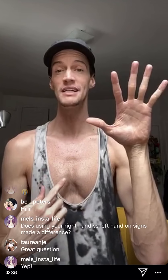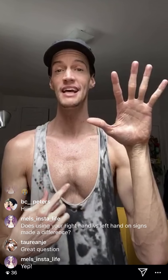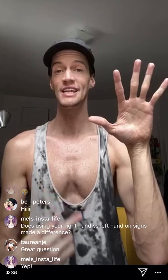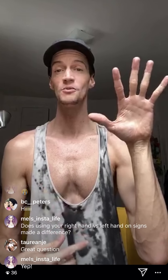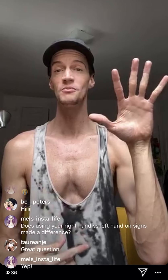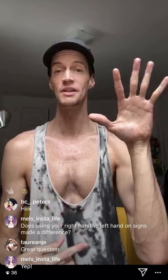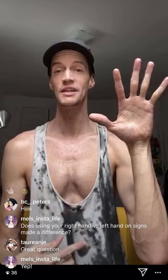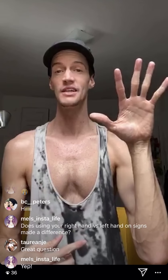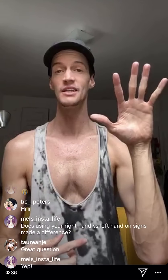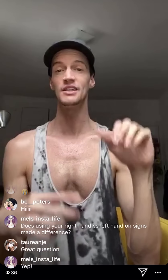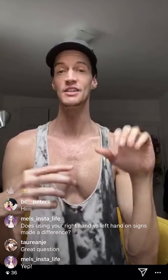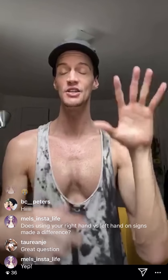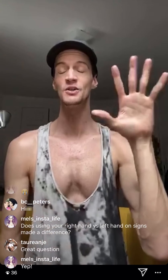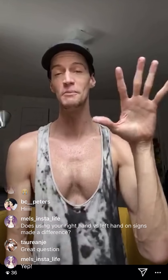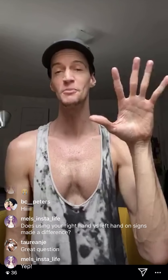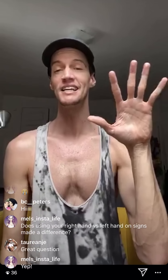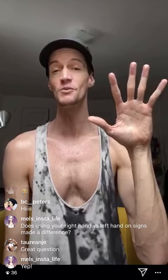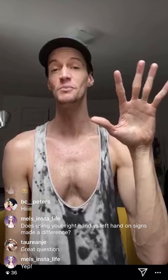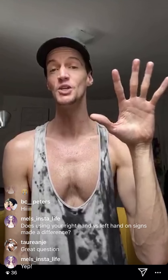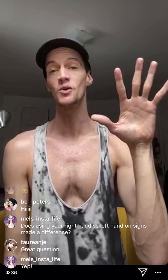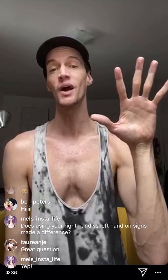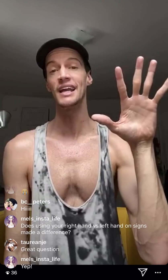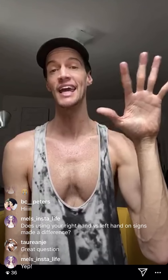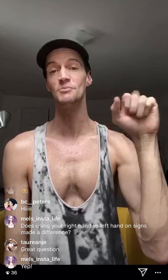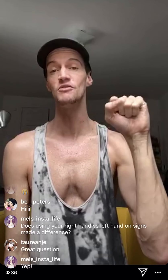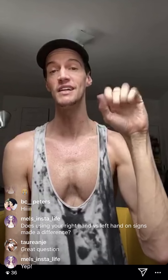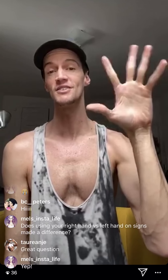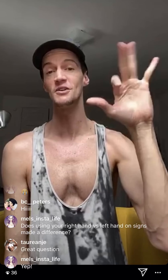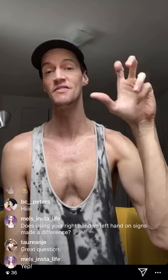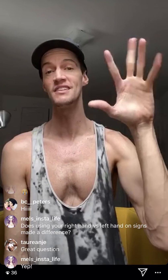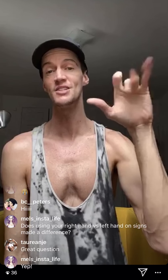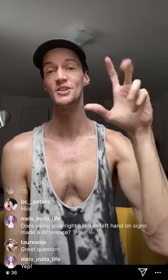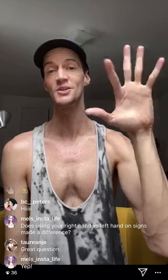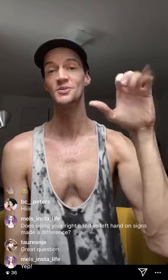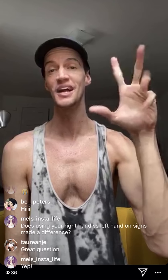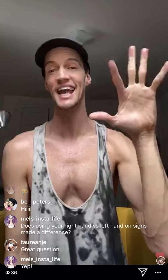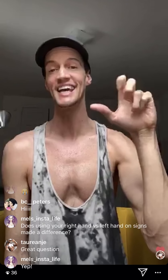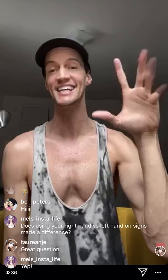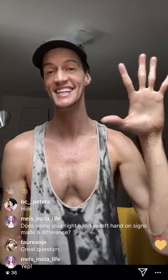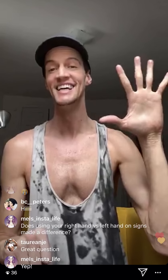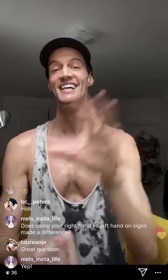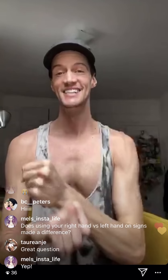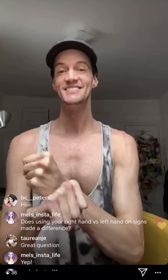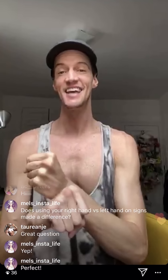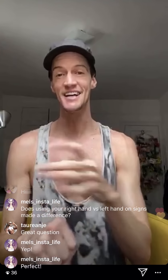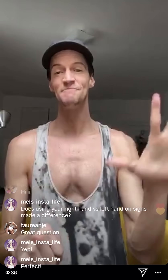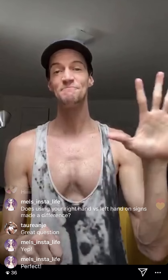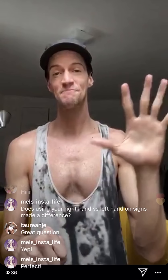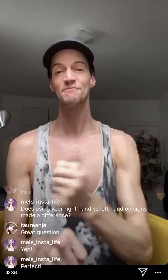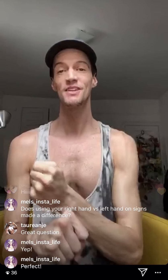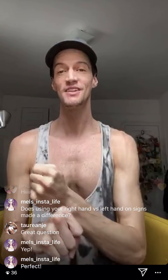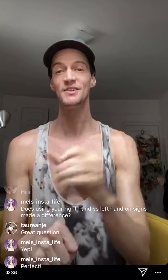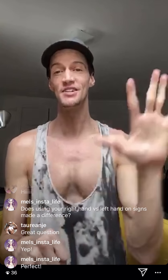will be your right hand moving. So if this is your right hand, yeah, you can just mirror